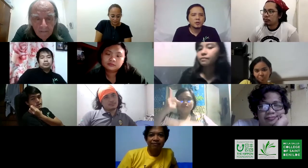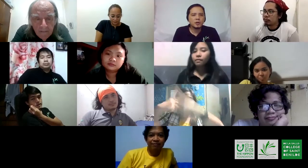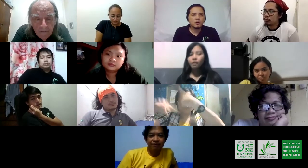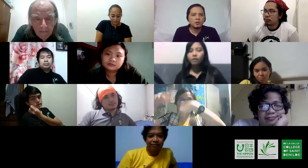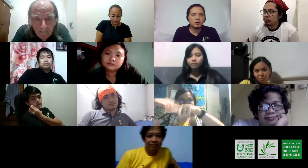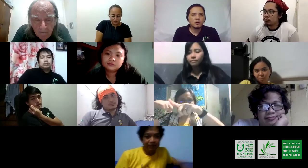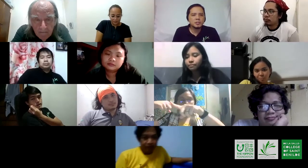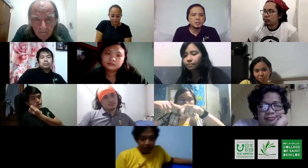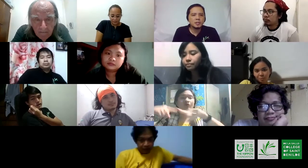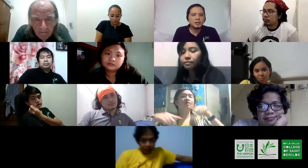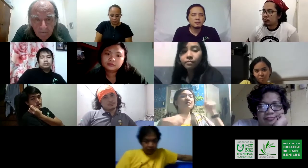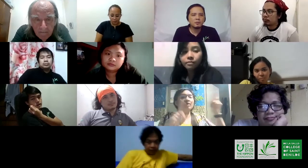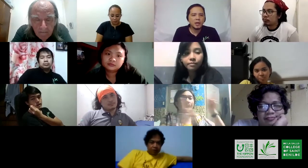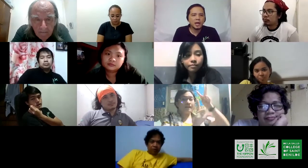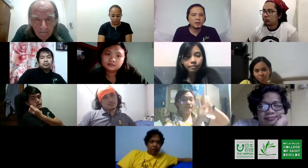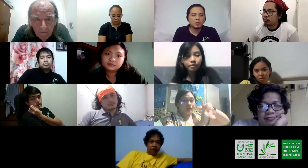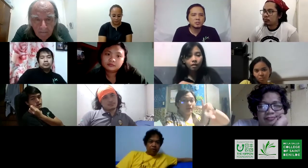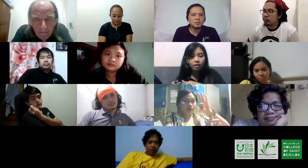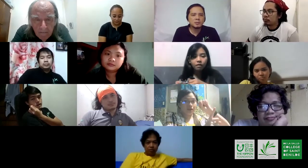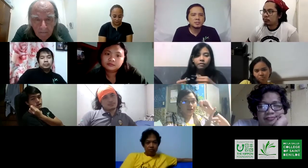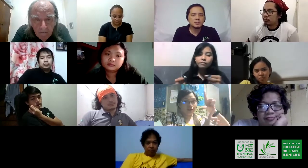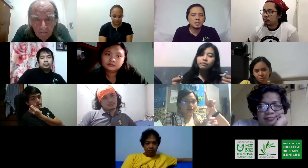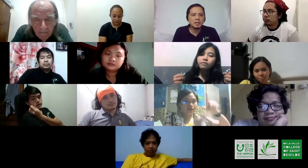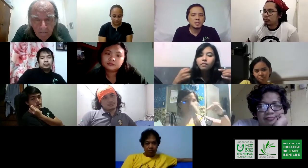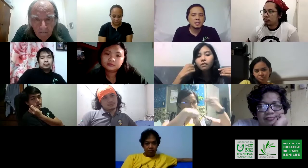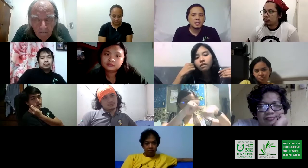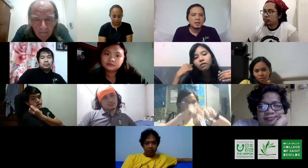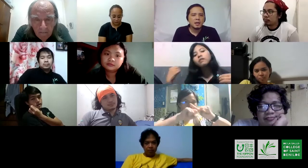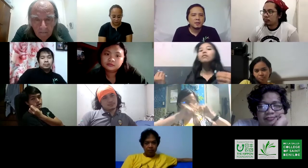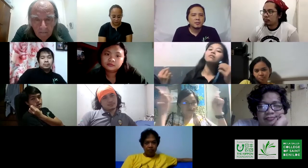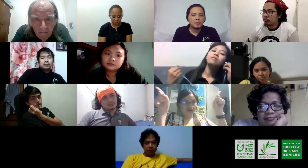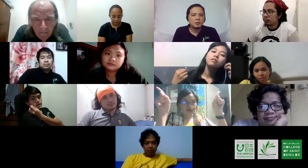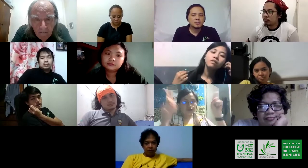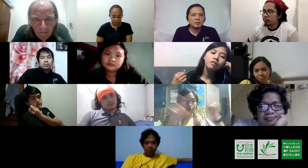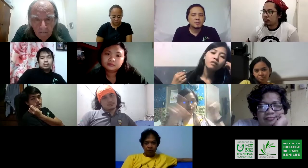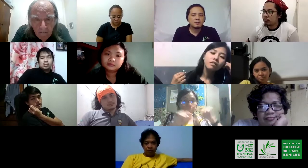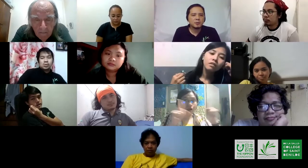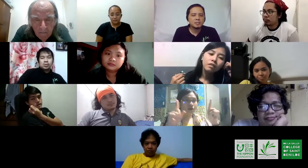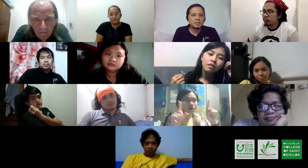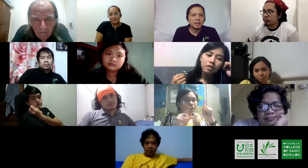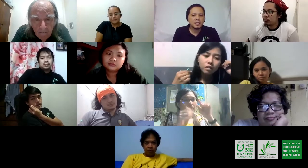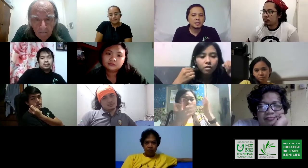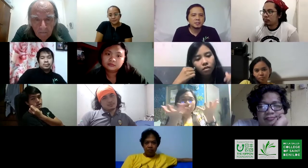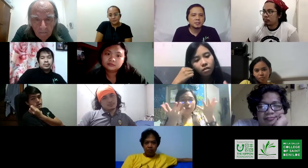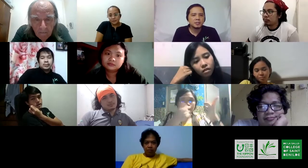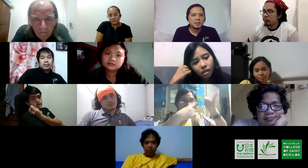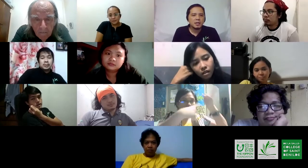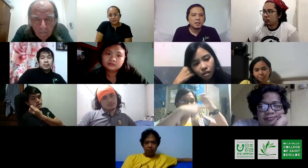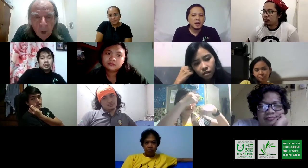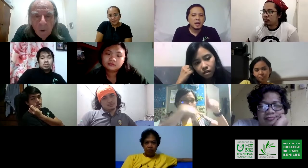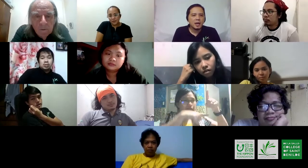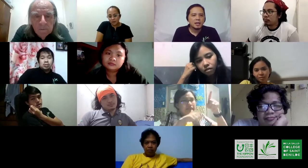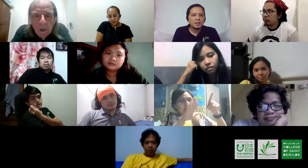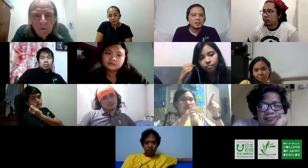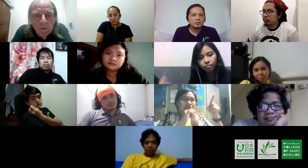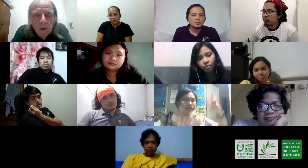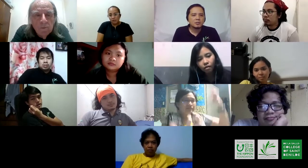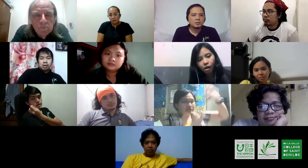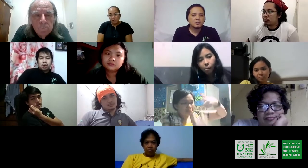So originally at Ho Chi Minh City, there was some influence in English.